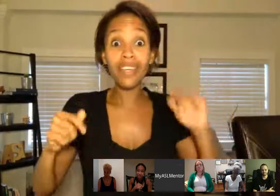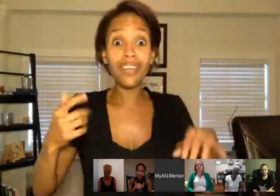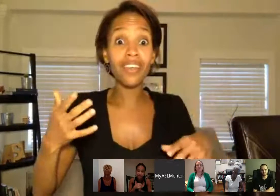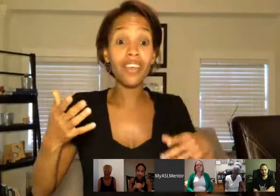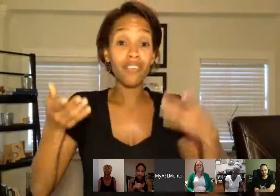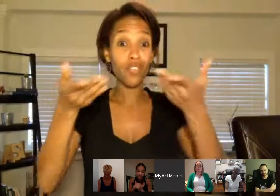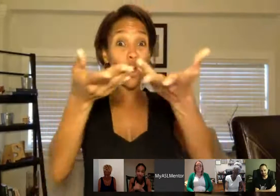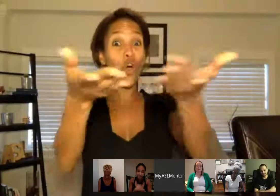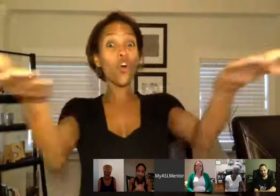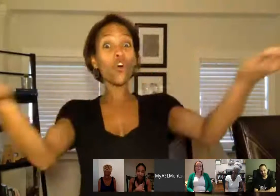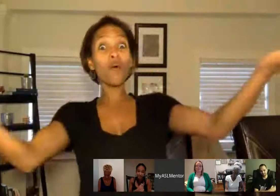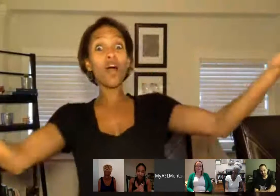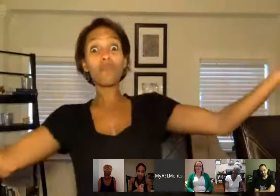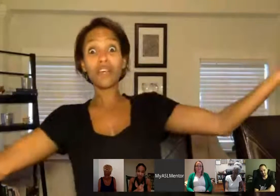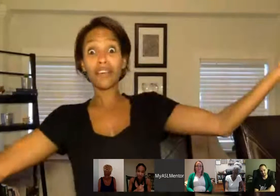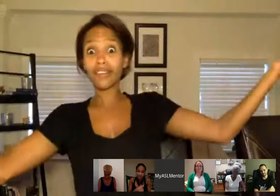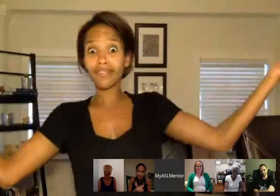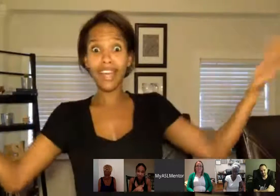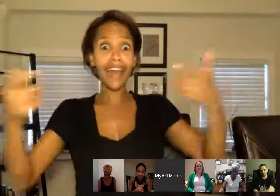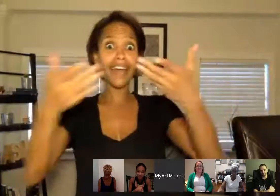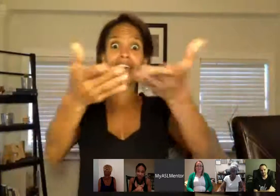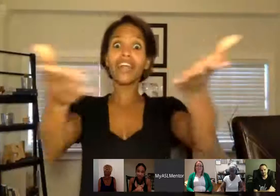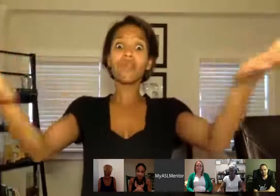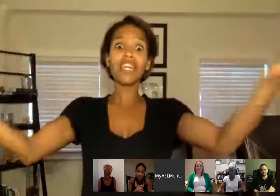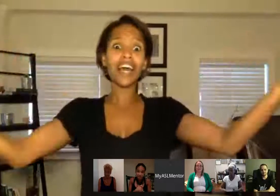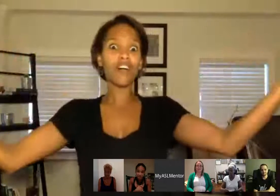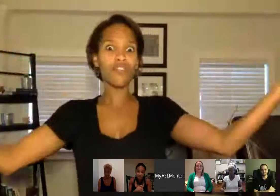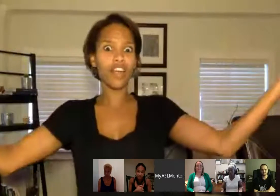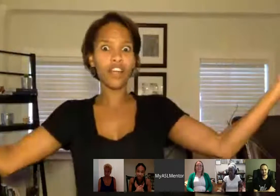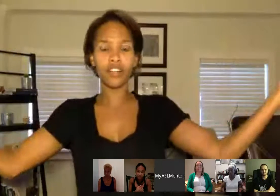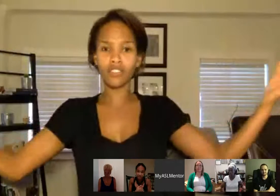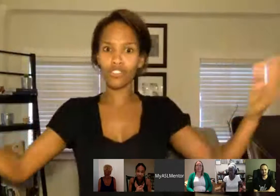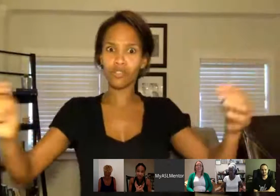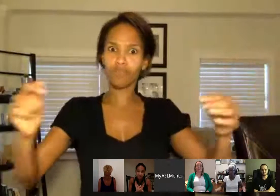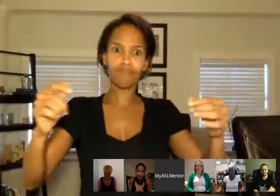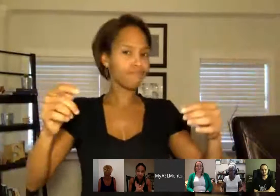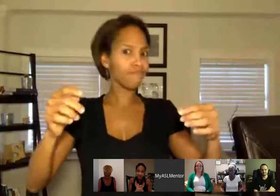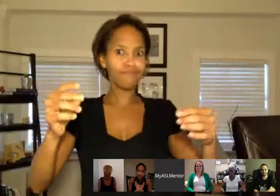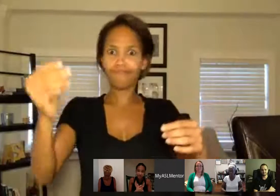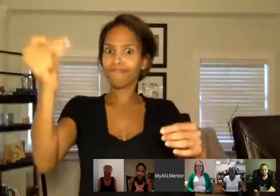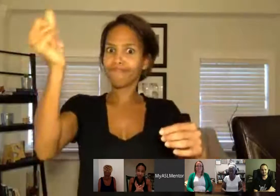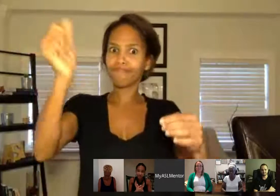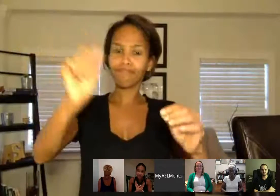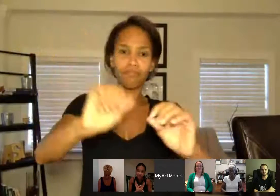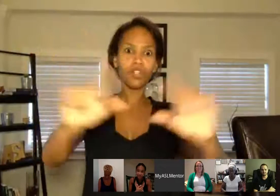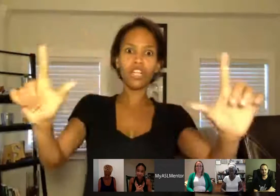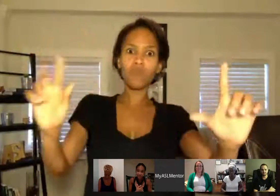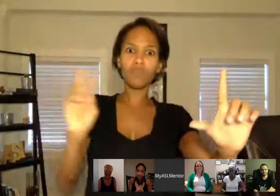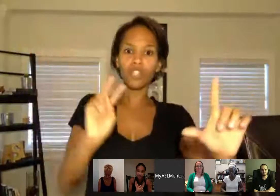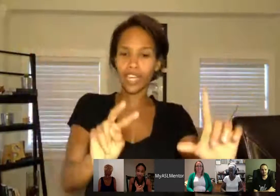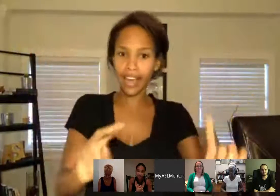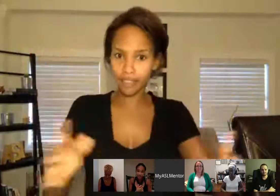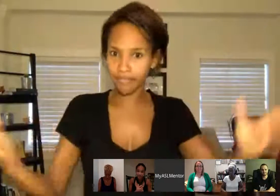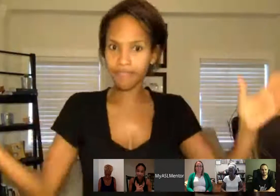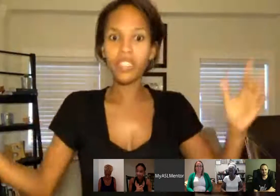could be the whole public and anybody out there, just pull up, look at.